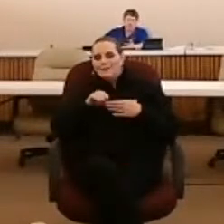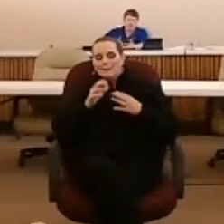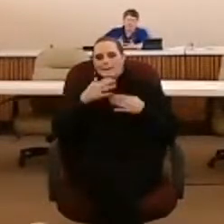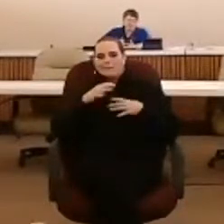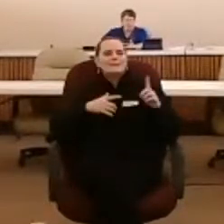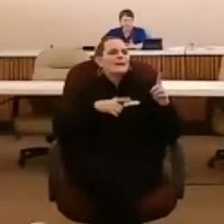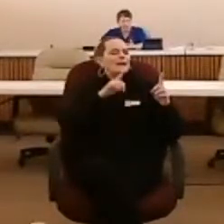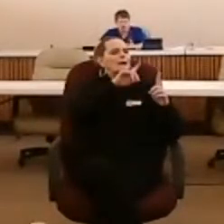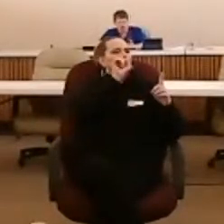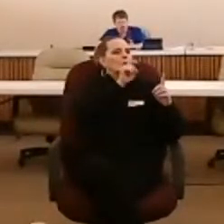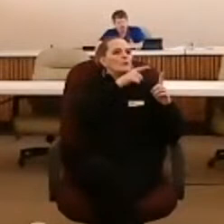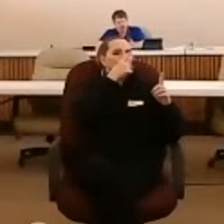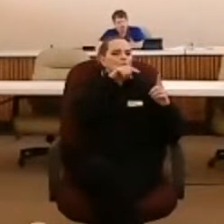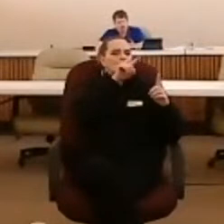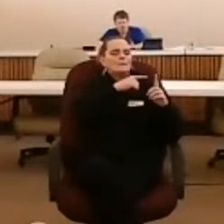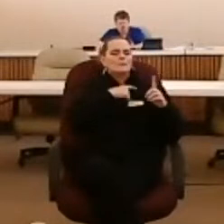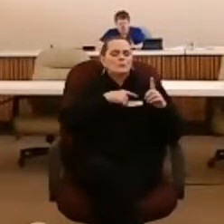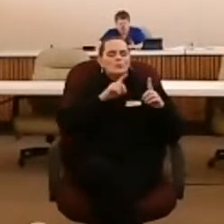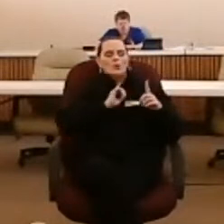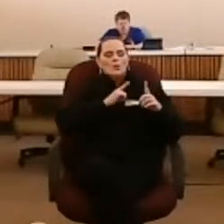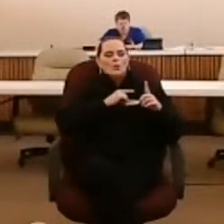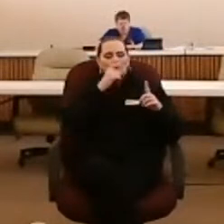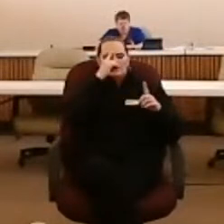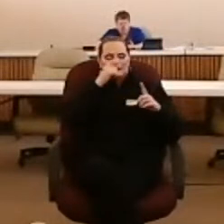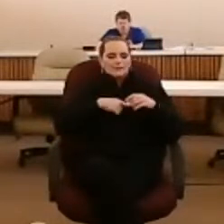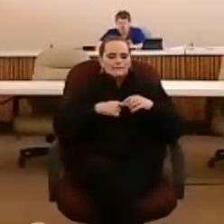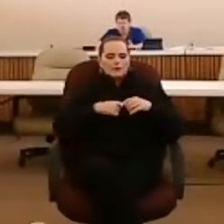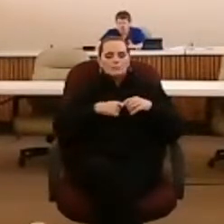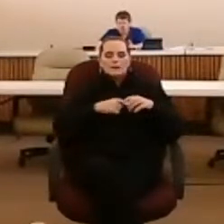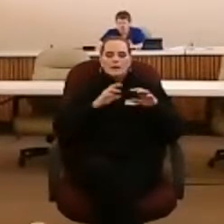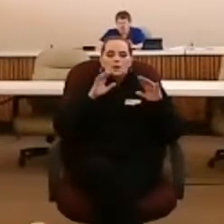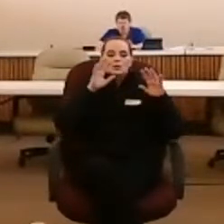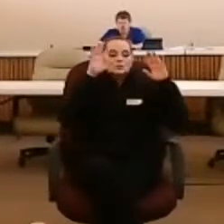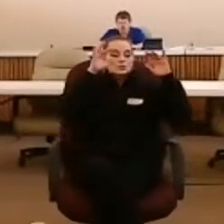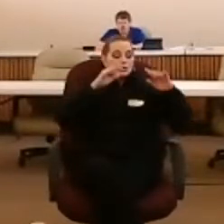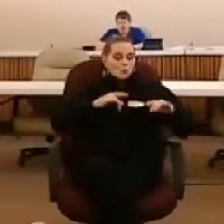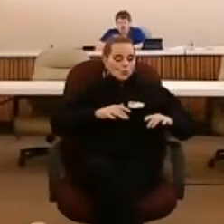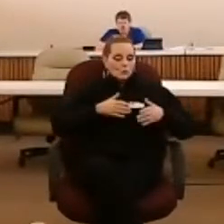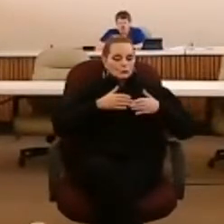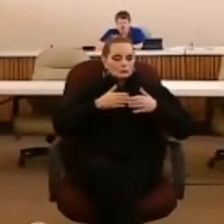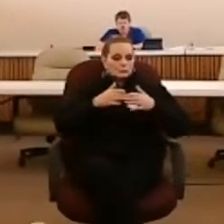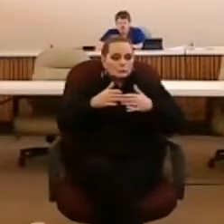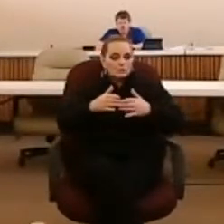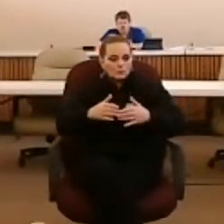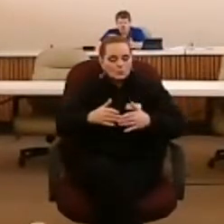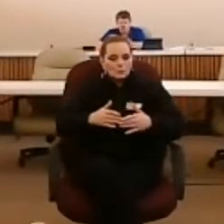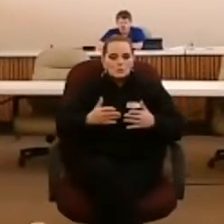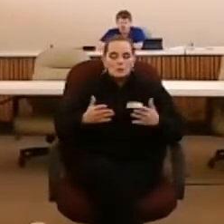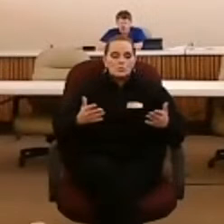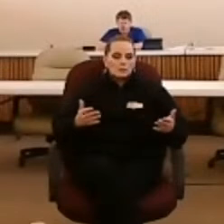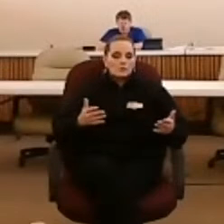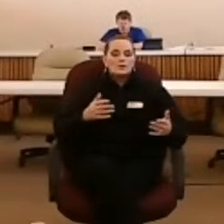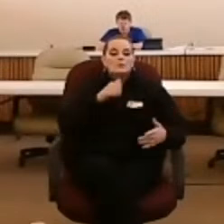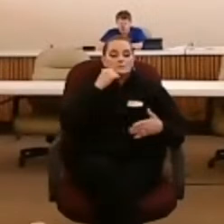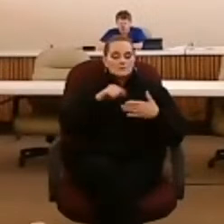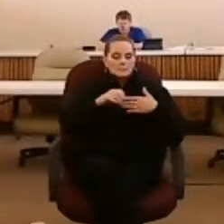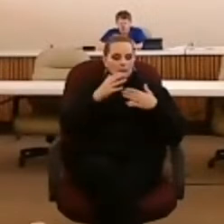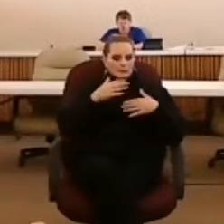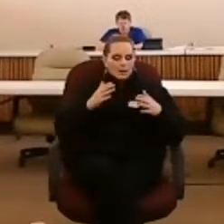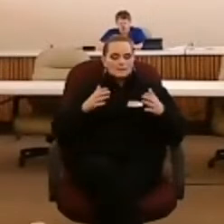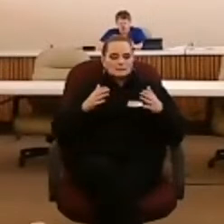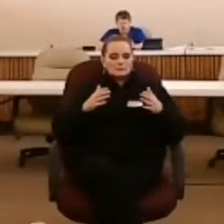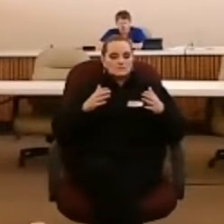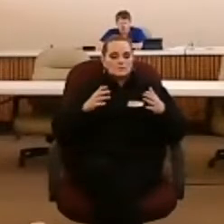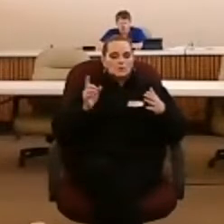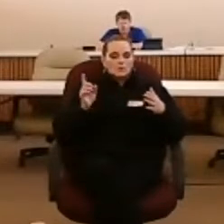for you because we were thinking about from a snow removal standpoint, the mailboxes